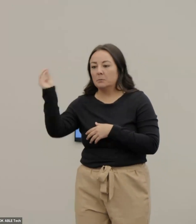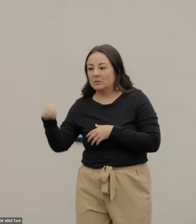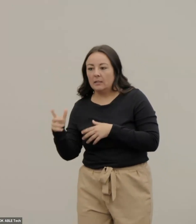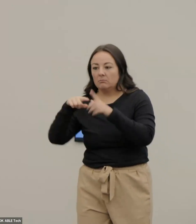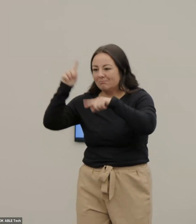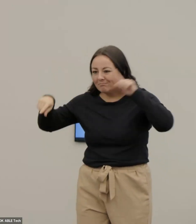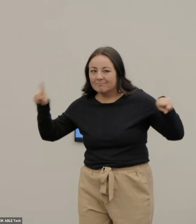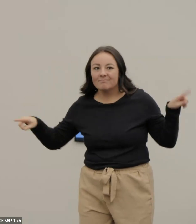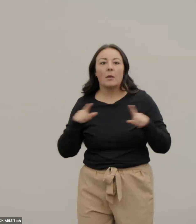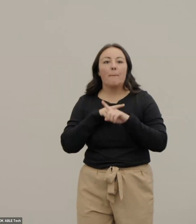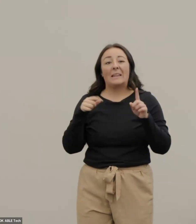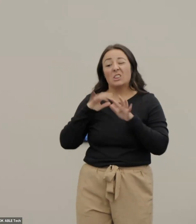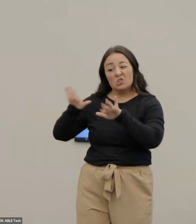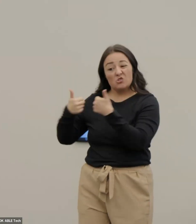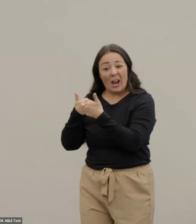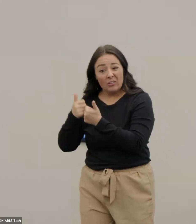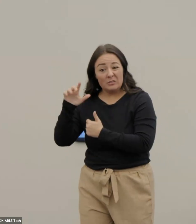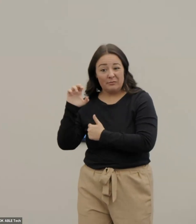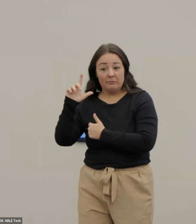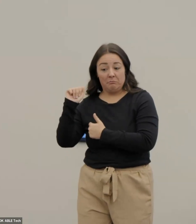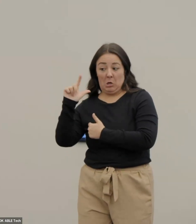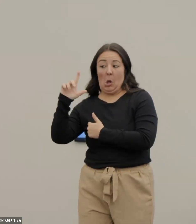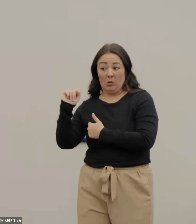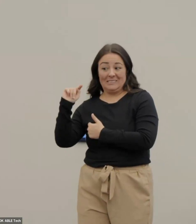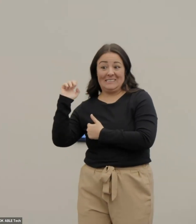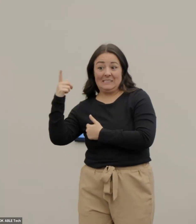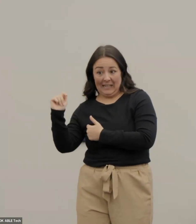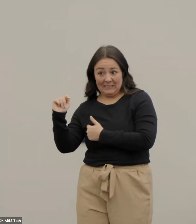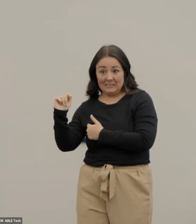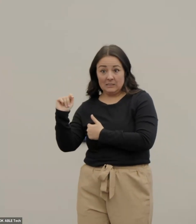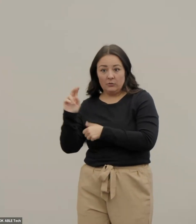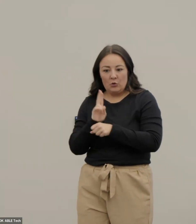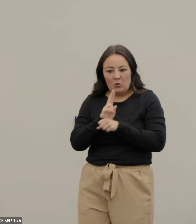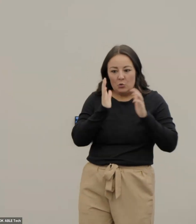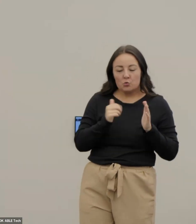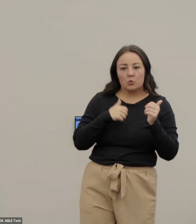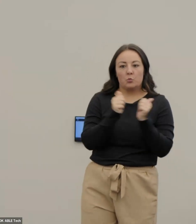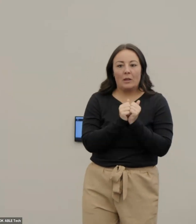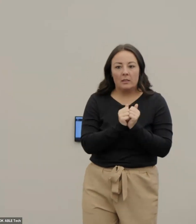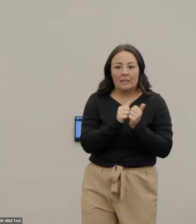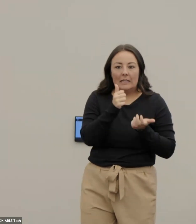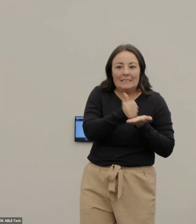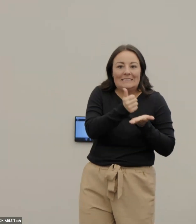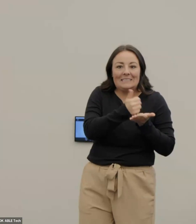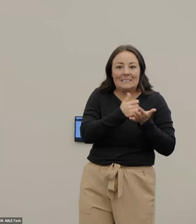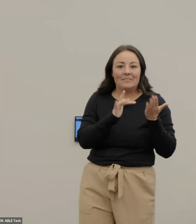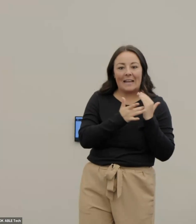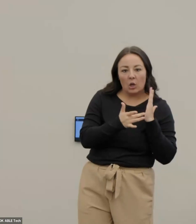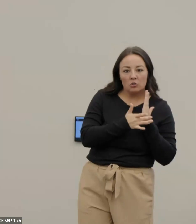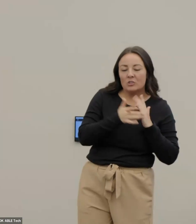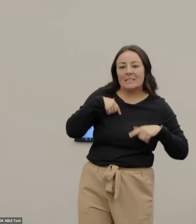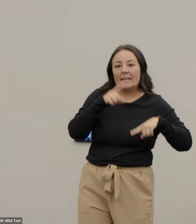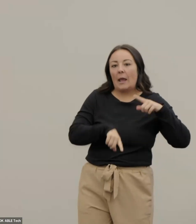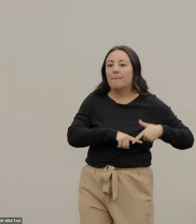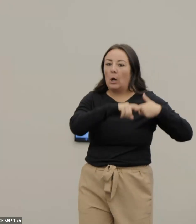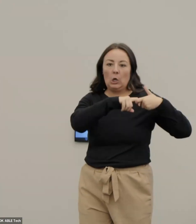text, the challenge with alt text is for users of assistive technology, they can't pause in the middle of reading alt text.